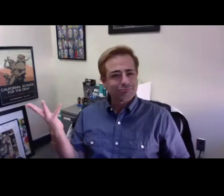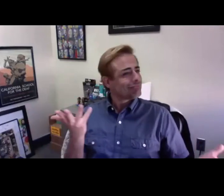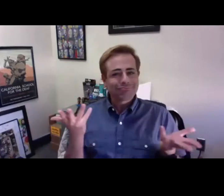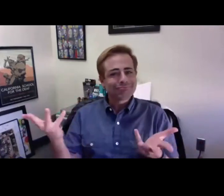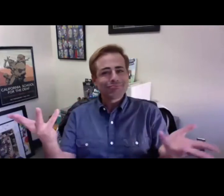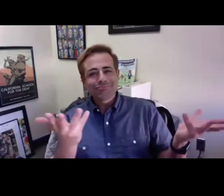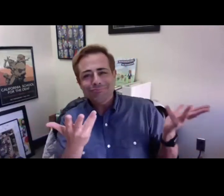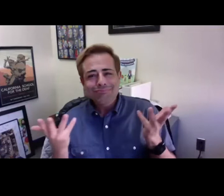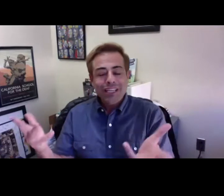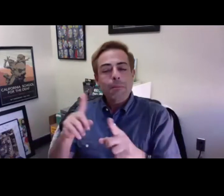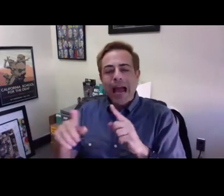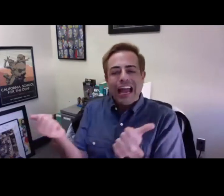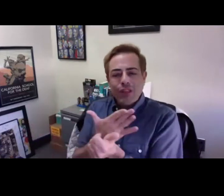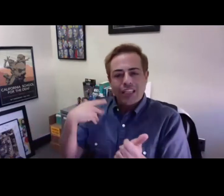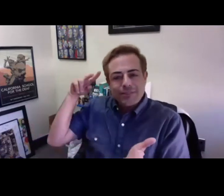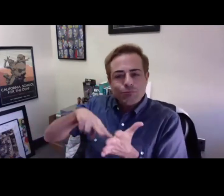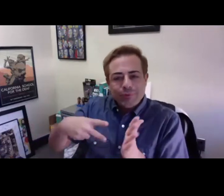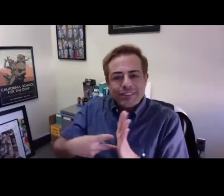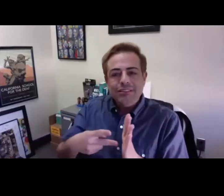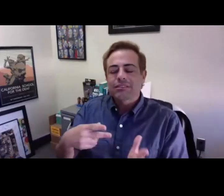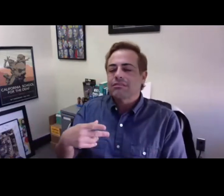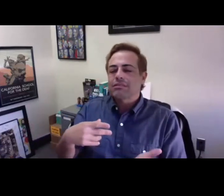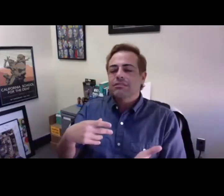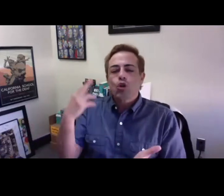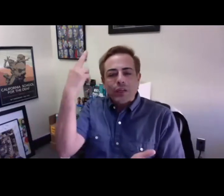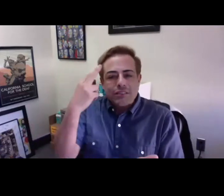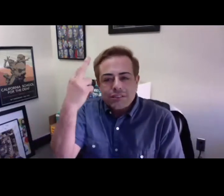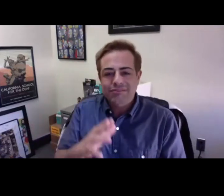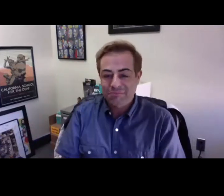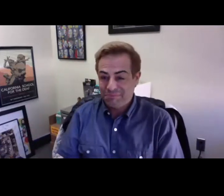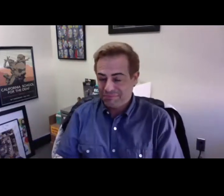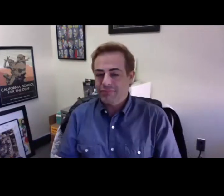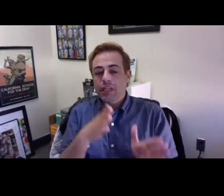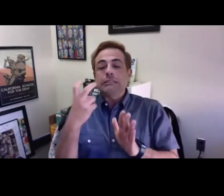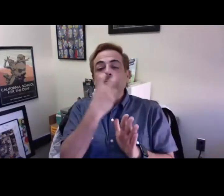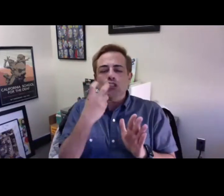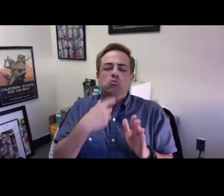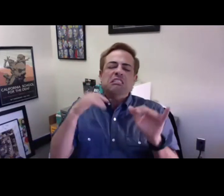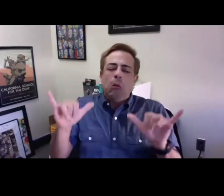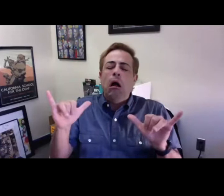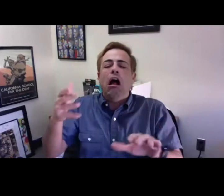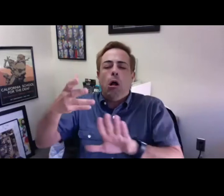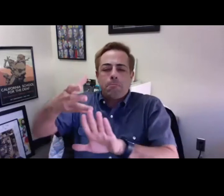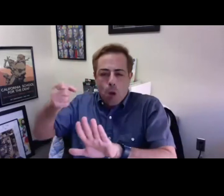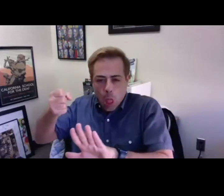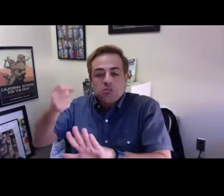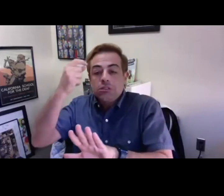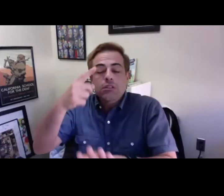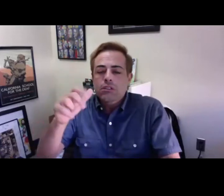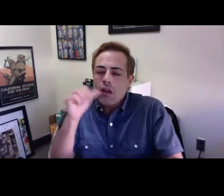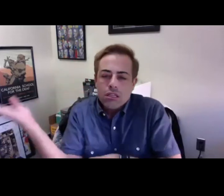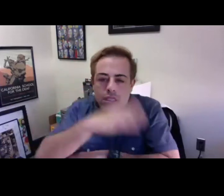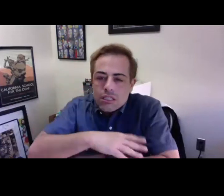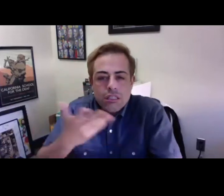they are using it. So but everything we do here has a purpose, has a reason.